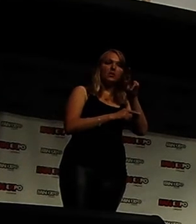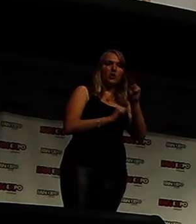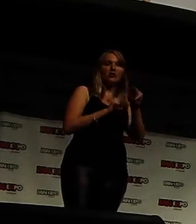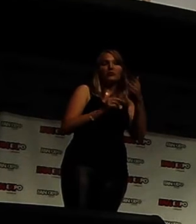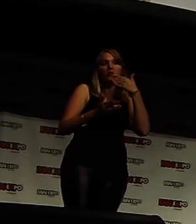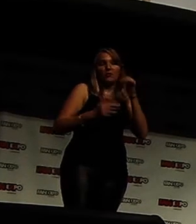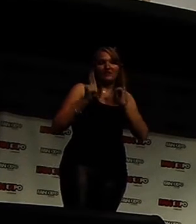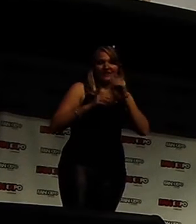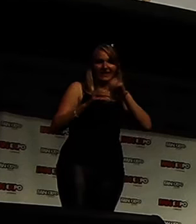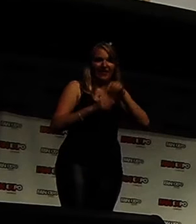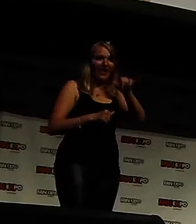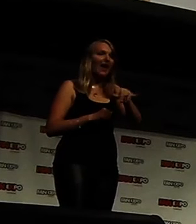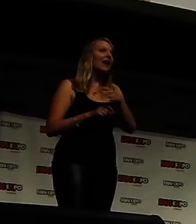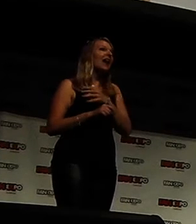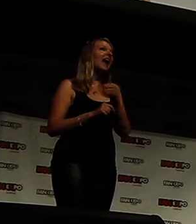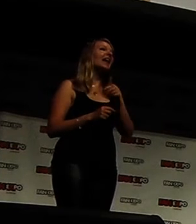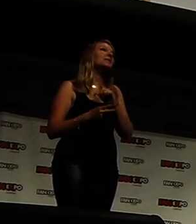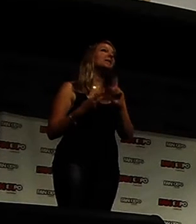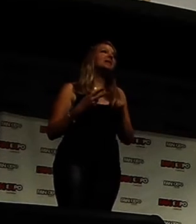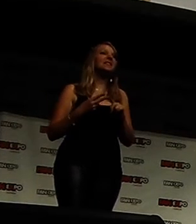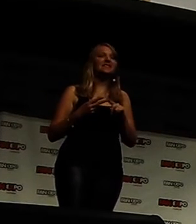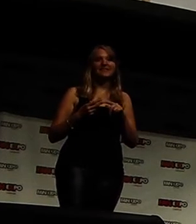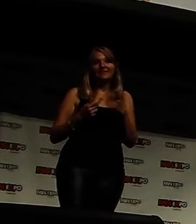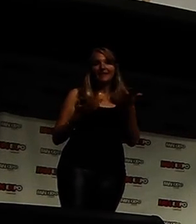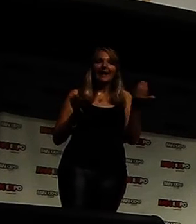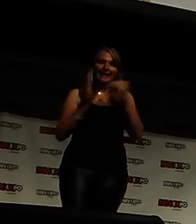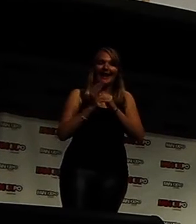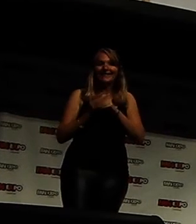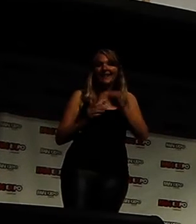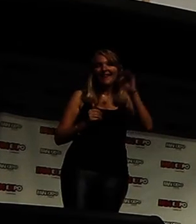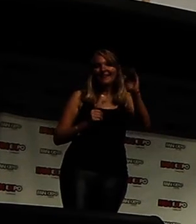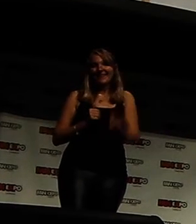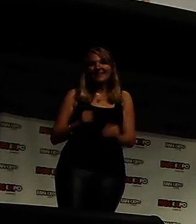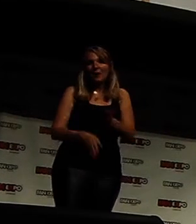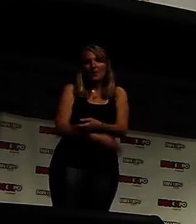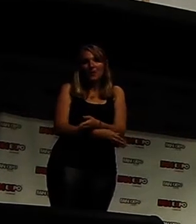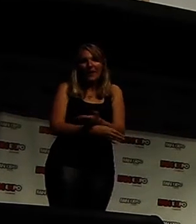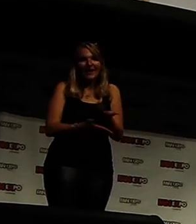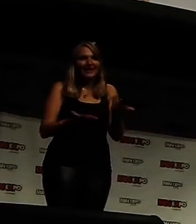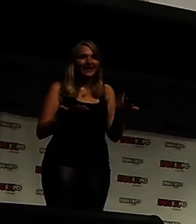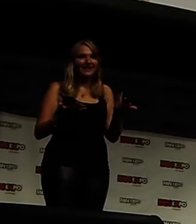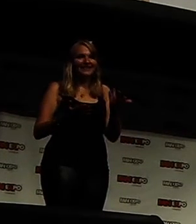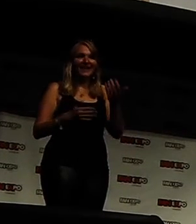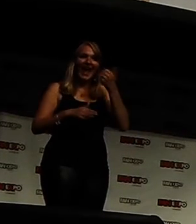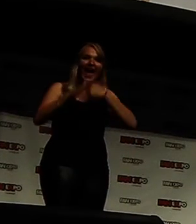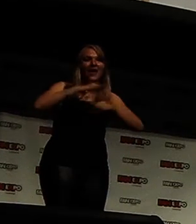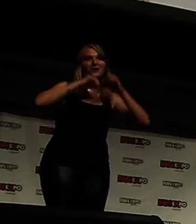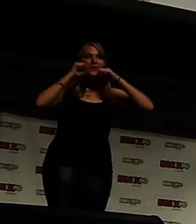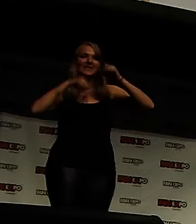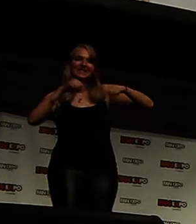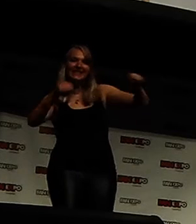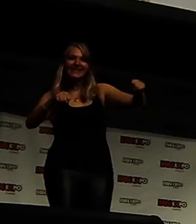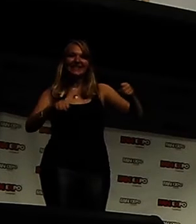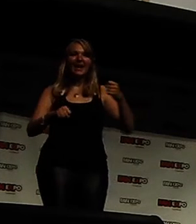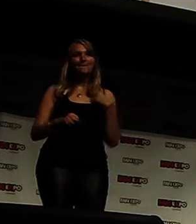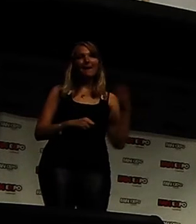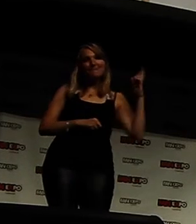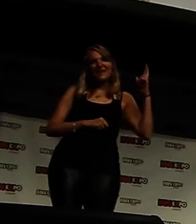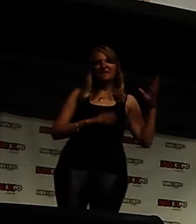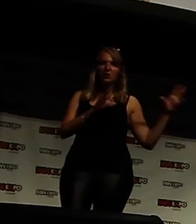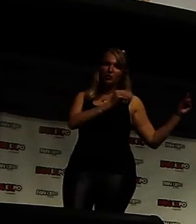And probably again, maybe I'd go play The Little Mermaid. Be under the sea, and another crab is my best friend.